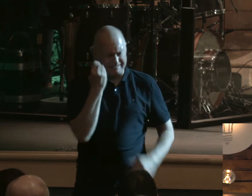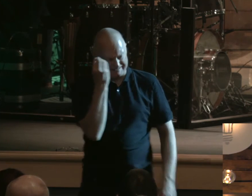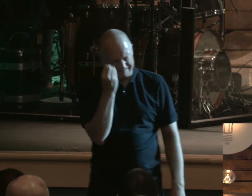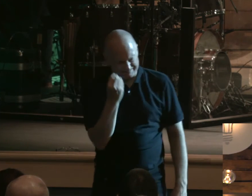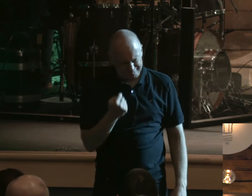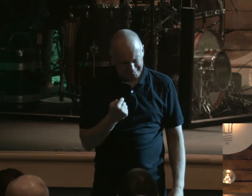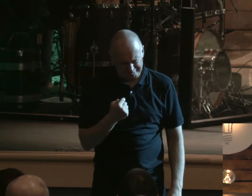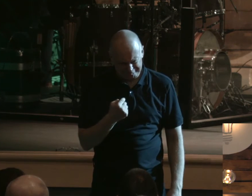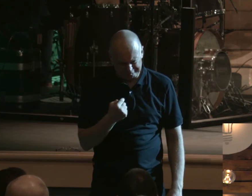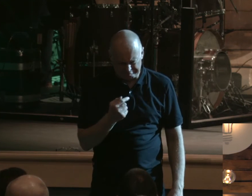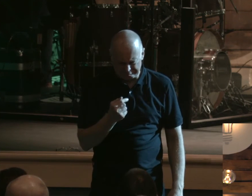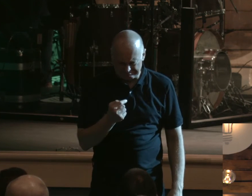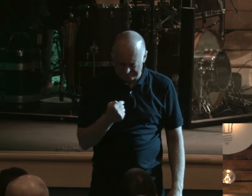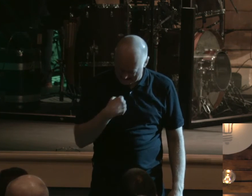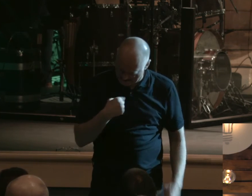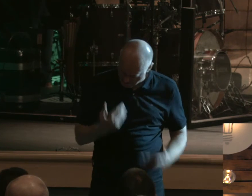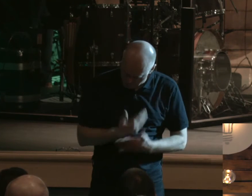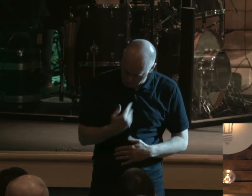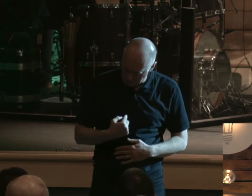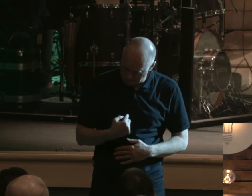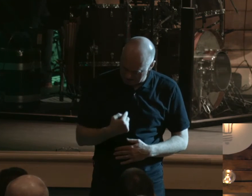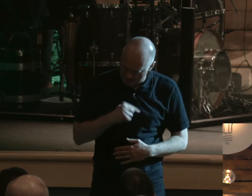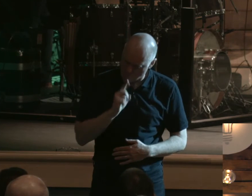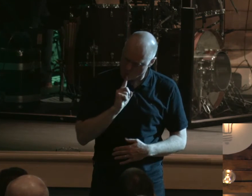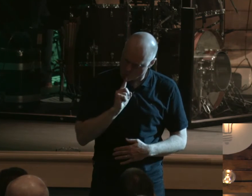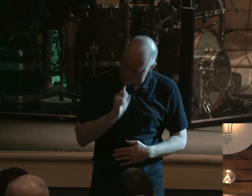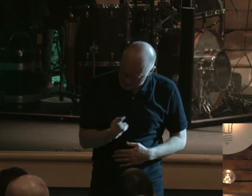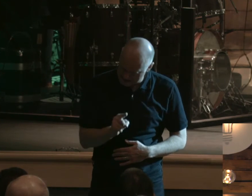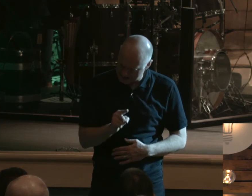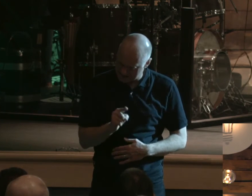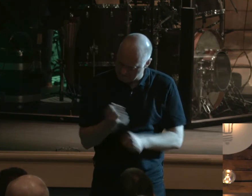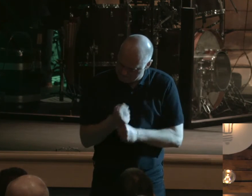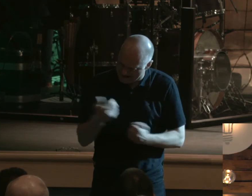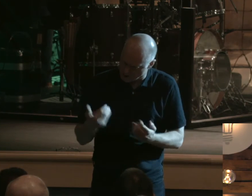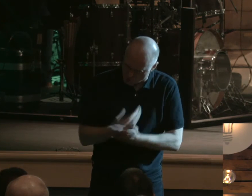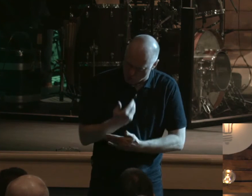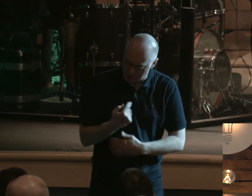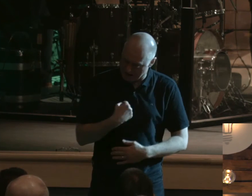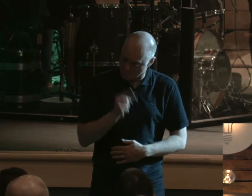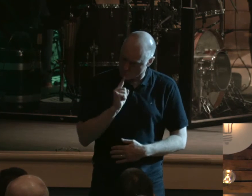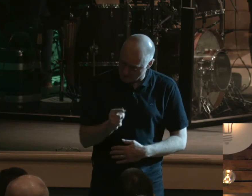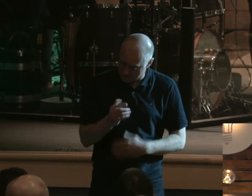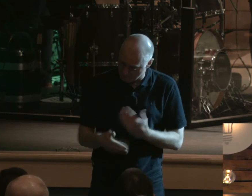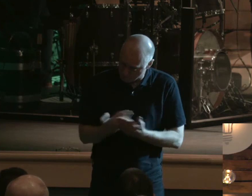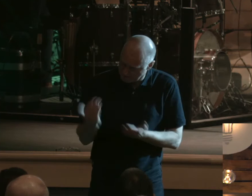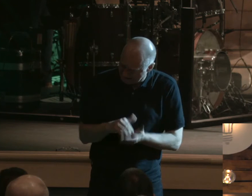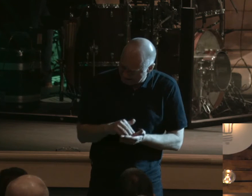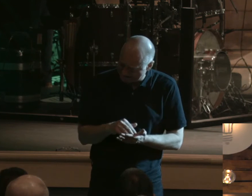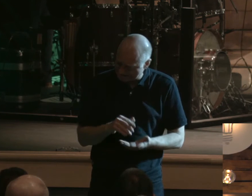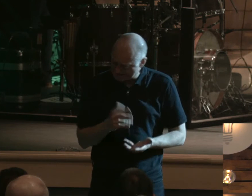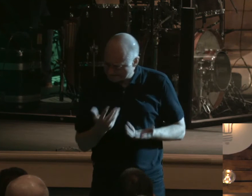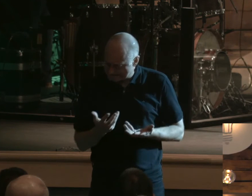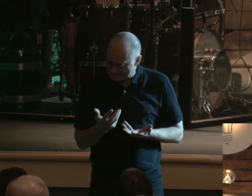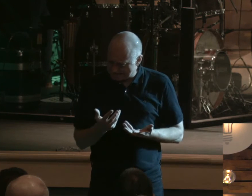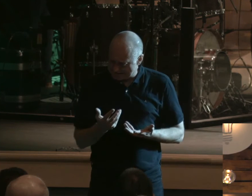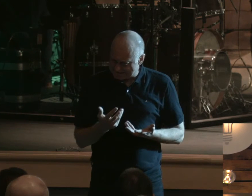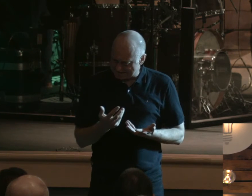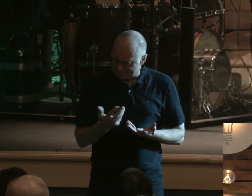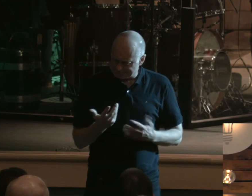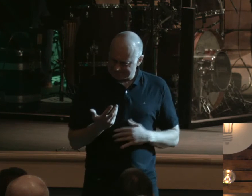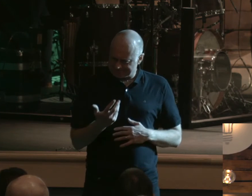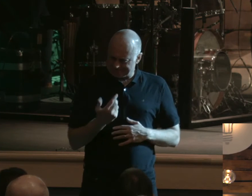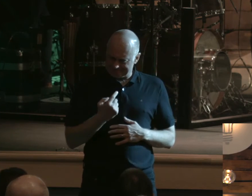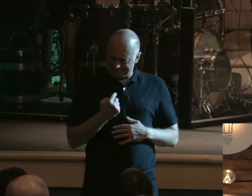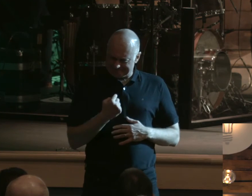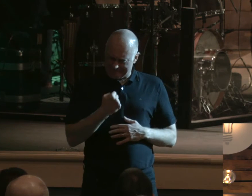am I made new? Have I really been regenerated by the Spirit of God? Are my